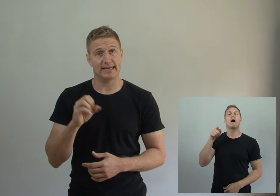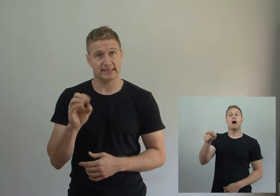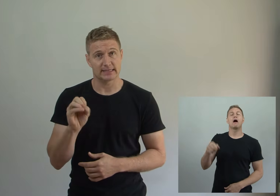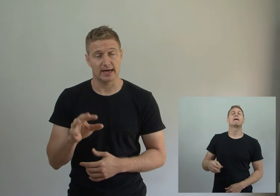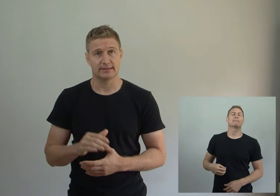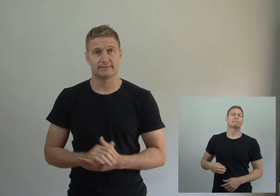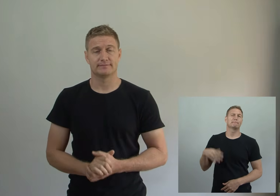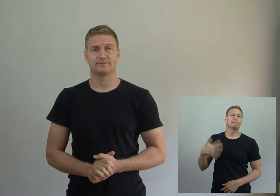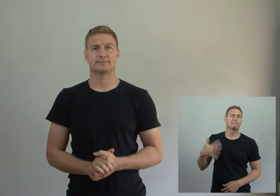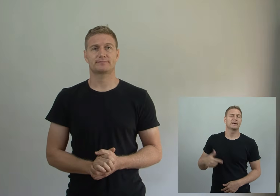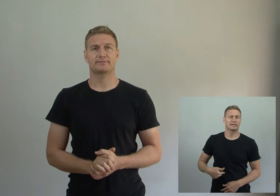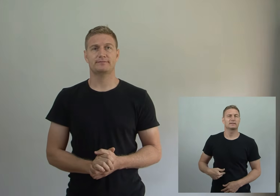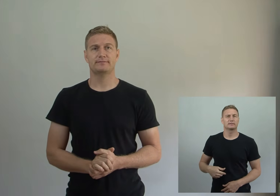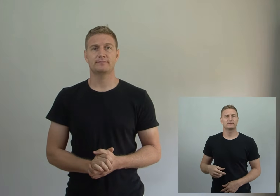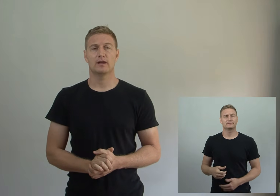pain inside.